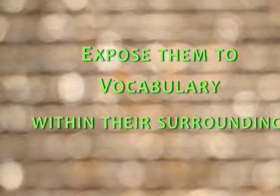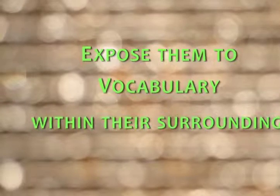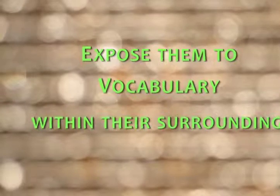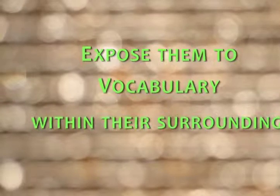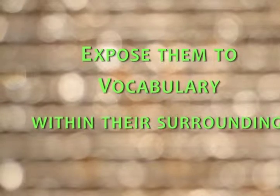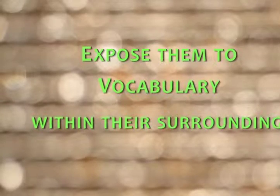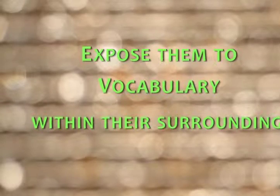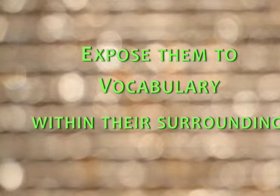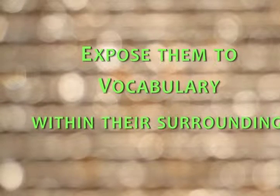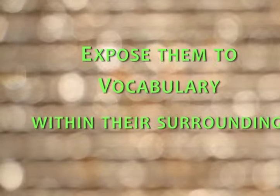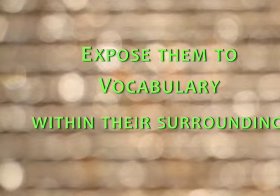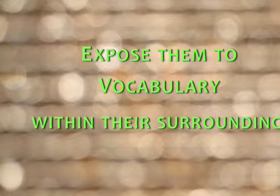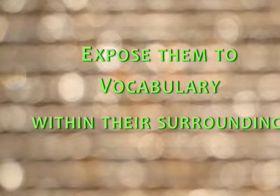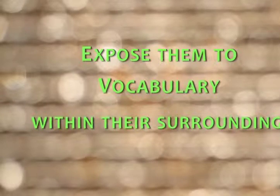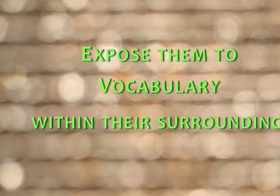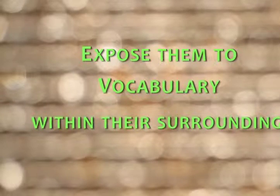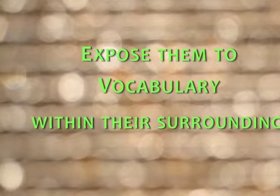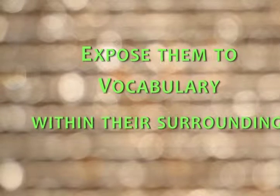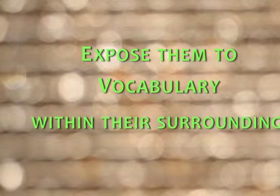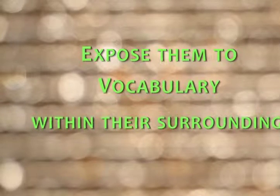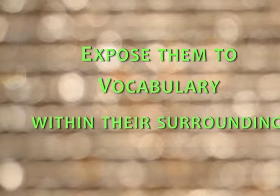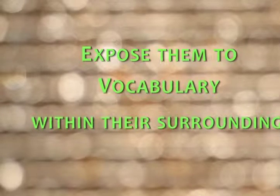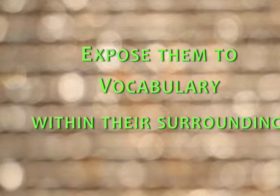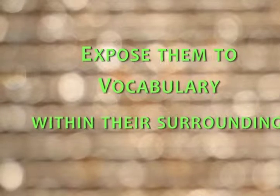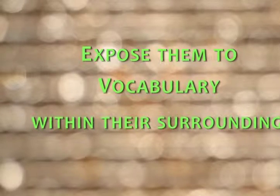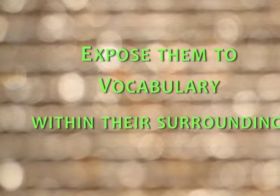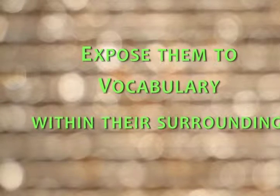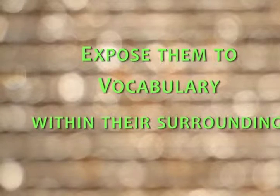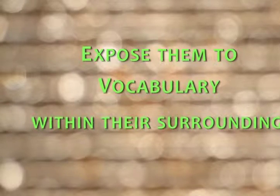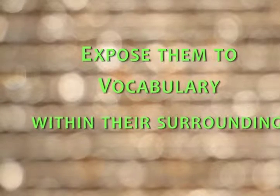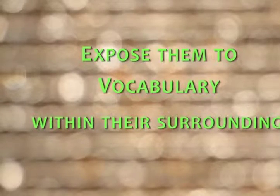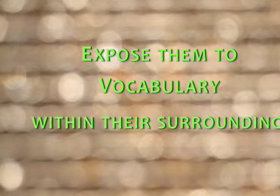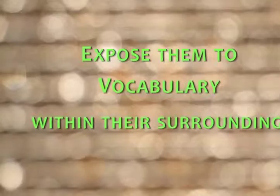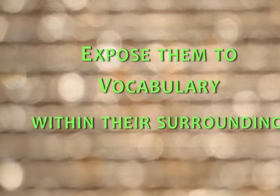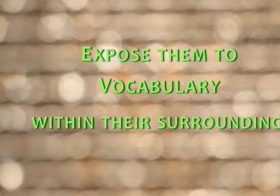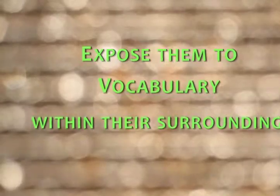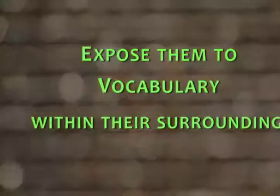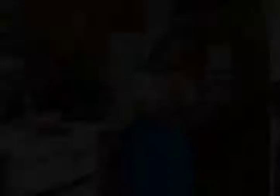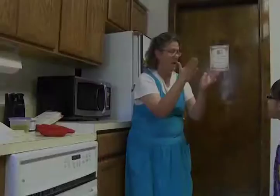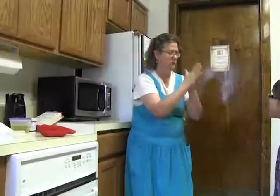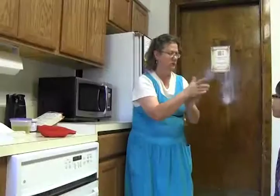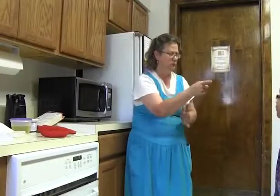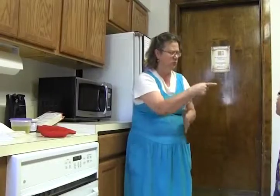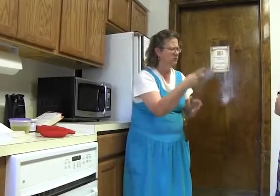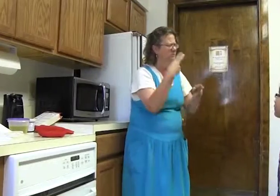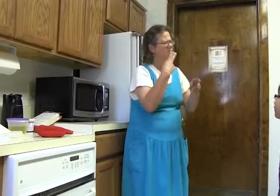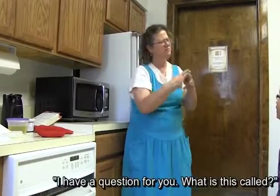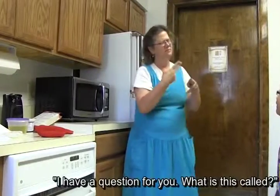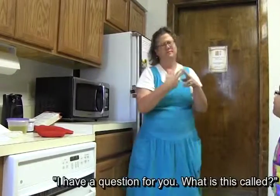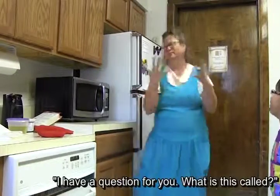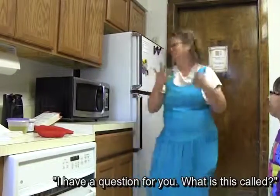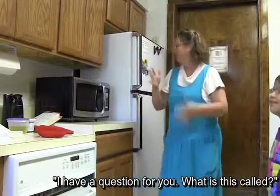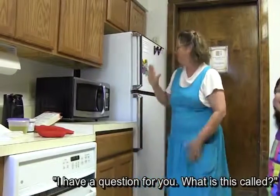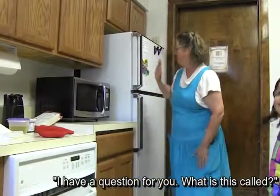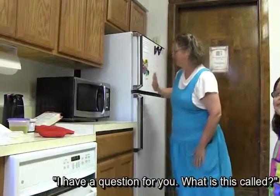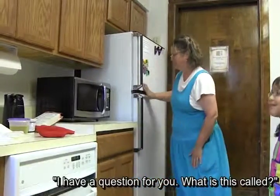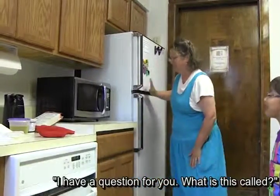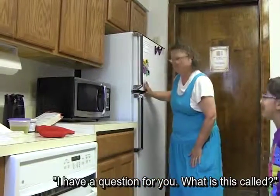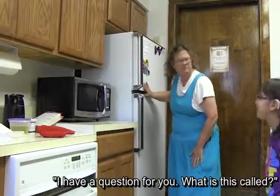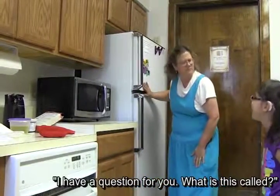Expose them to vocabulary within their surroundings. I have a question for you. What is